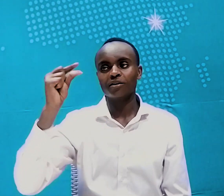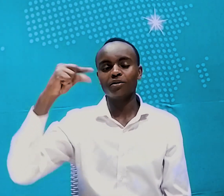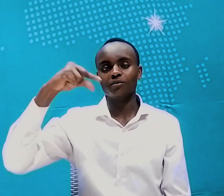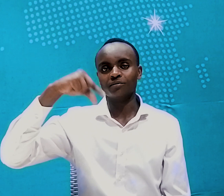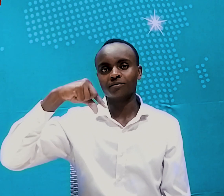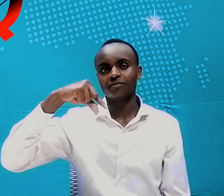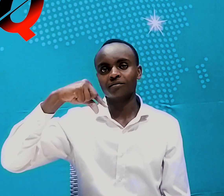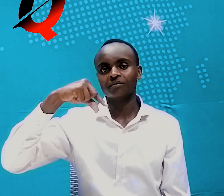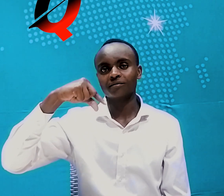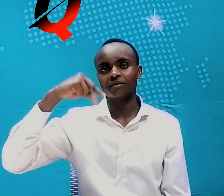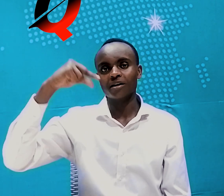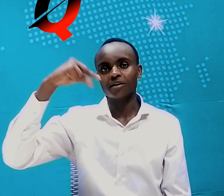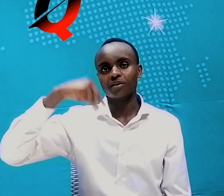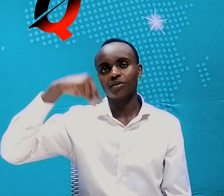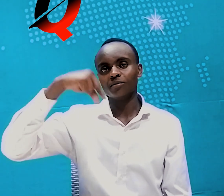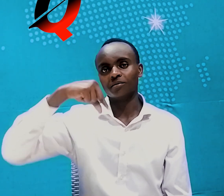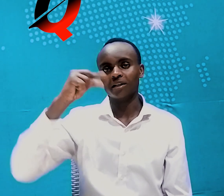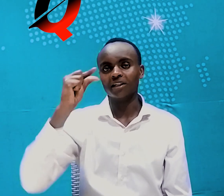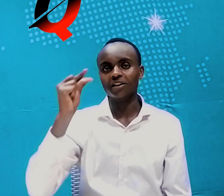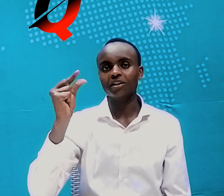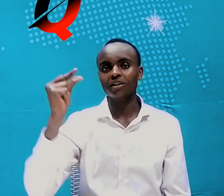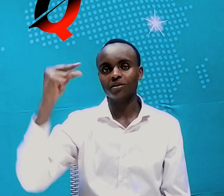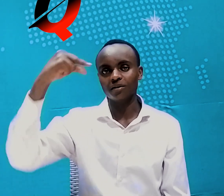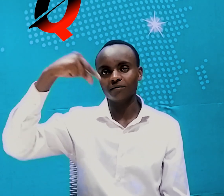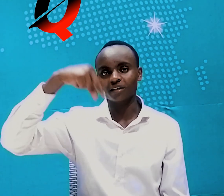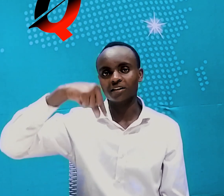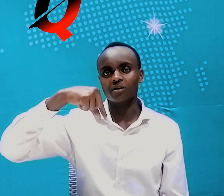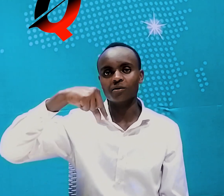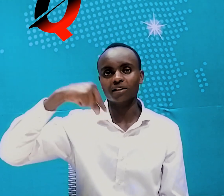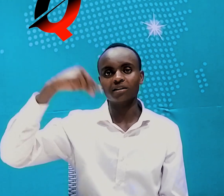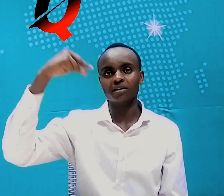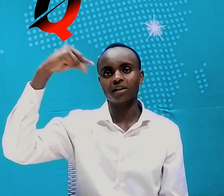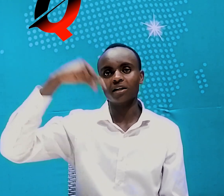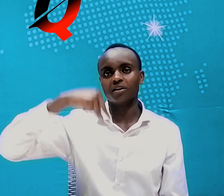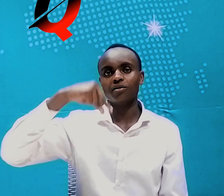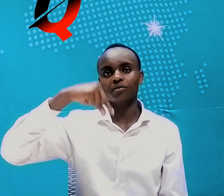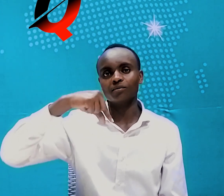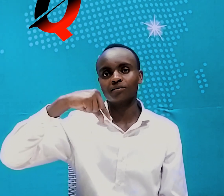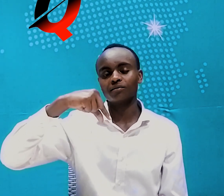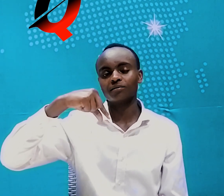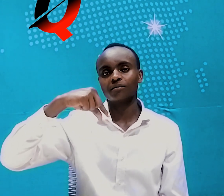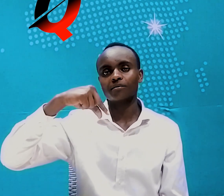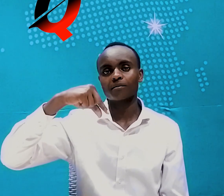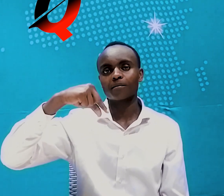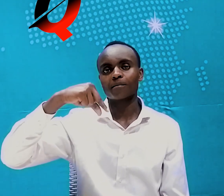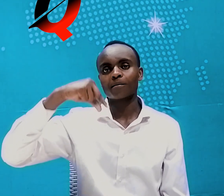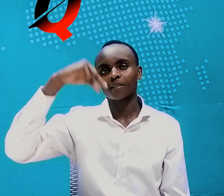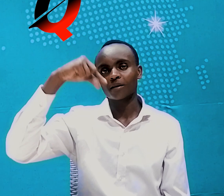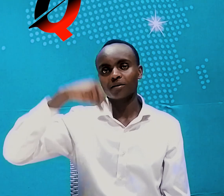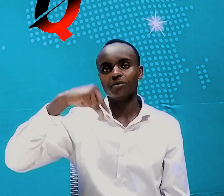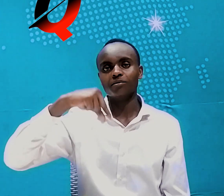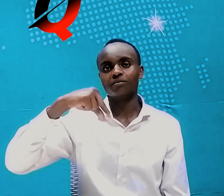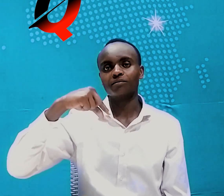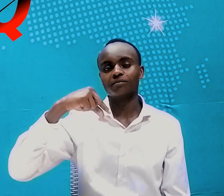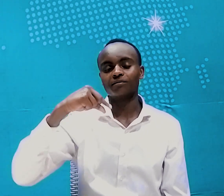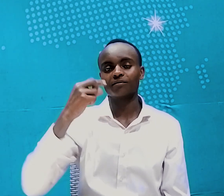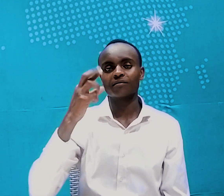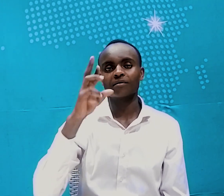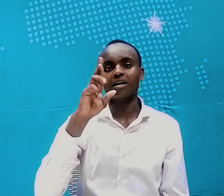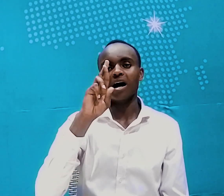Q. Q. Letter G we invert downwards. Q. Q.